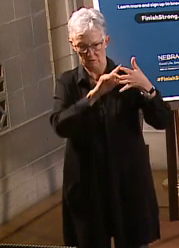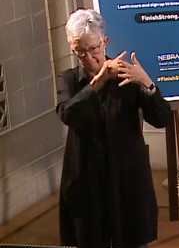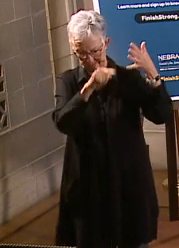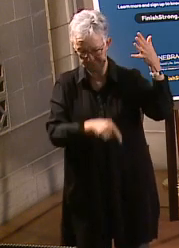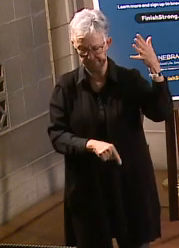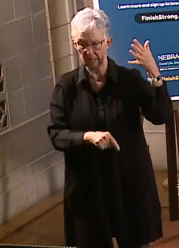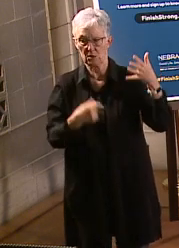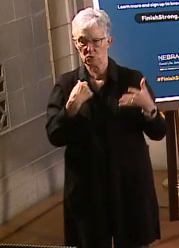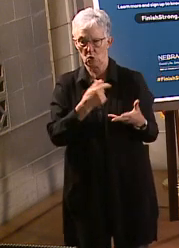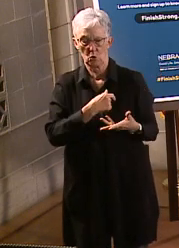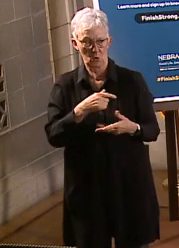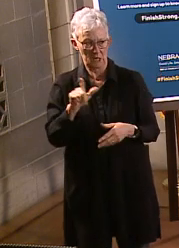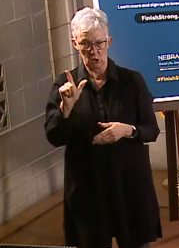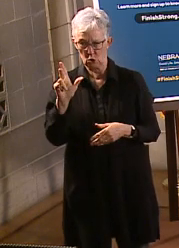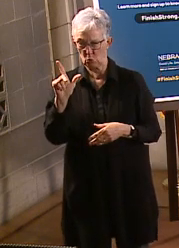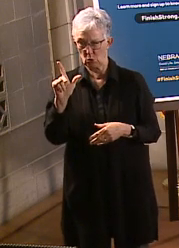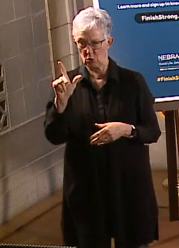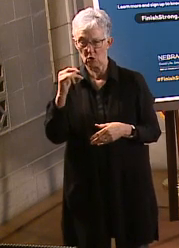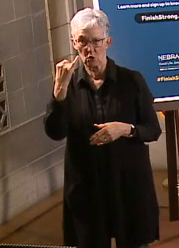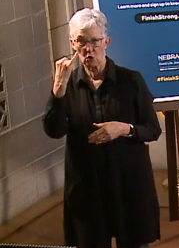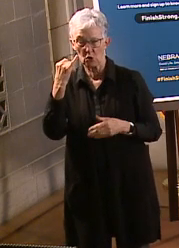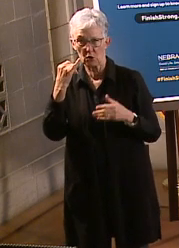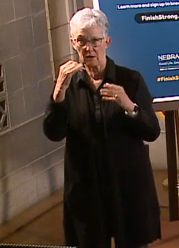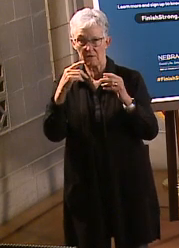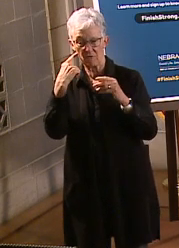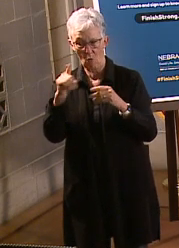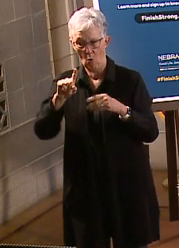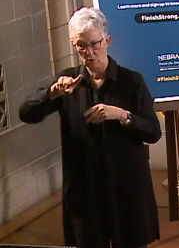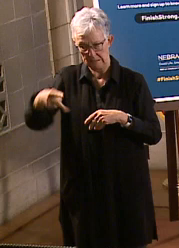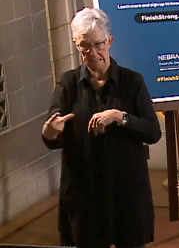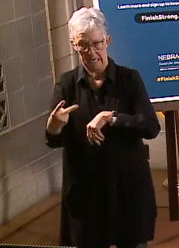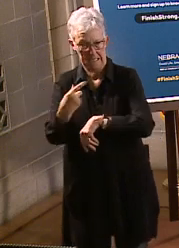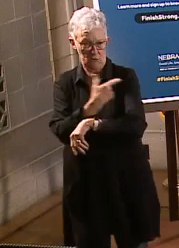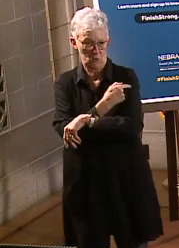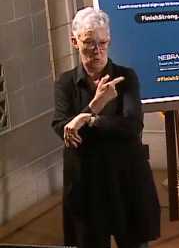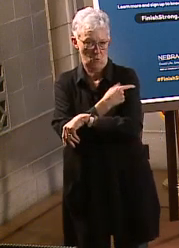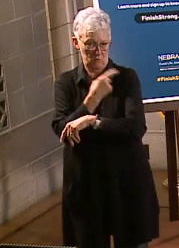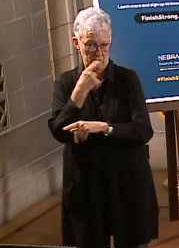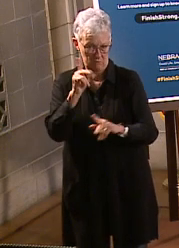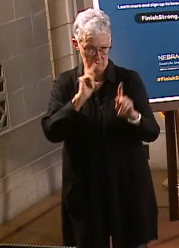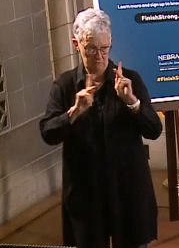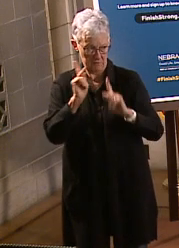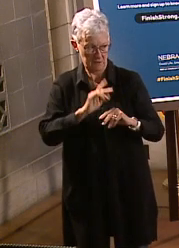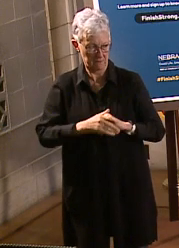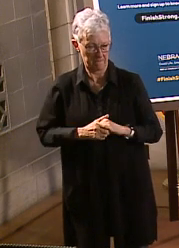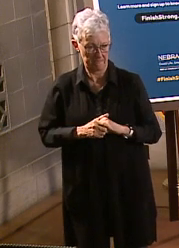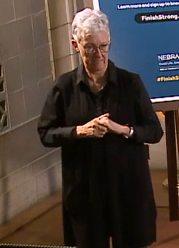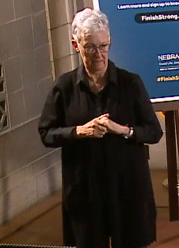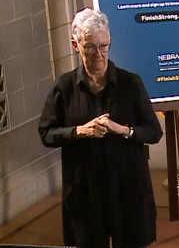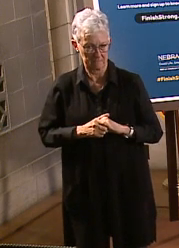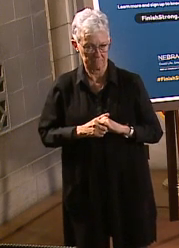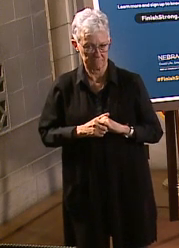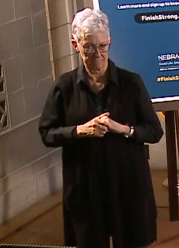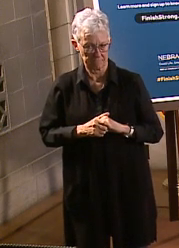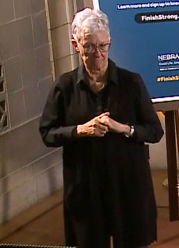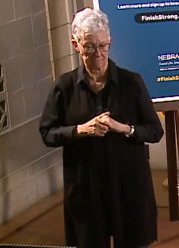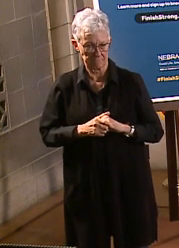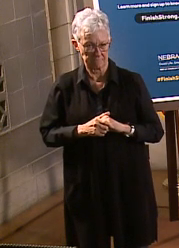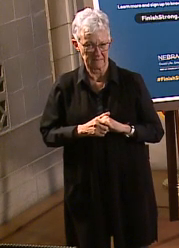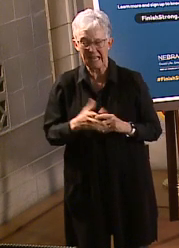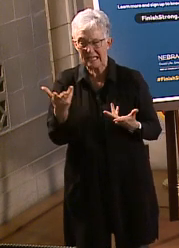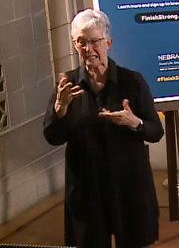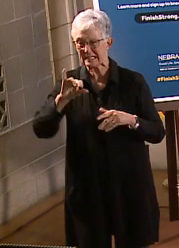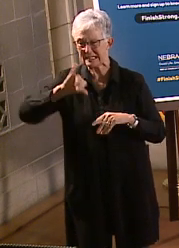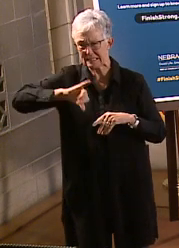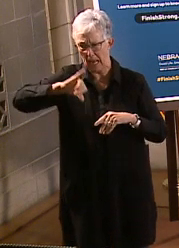We're 23rd with regard to second dose. Let's see, is that right? No, maybe it's in that